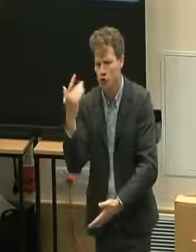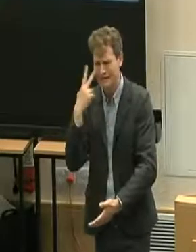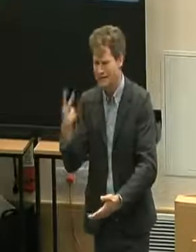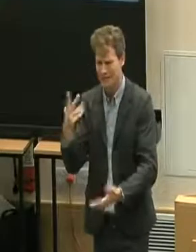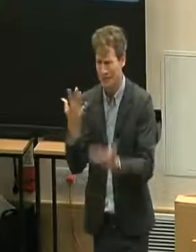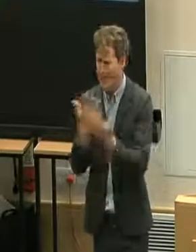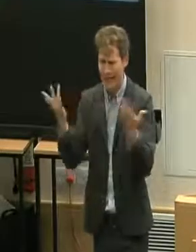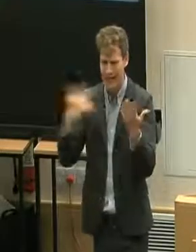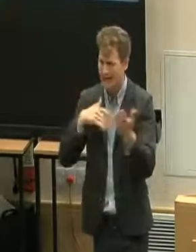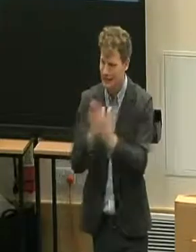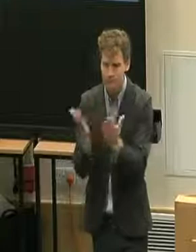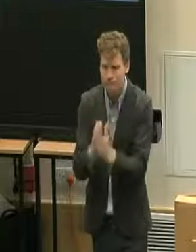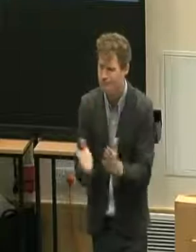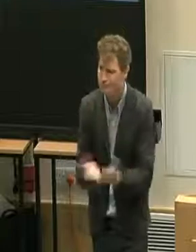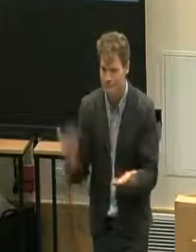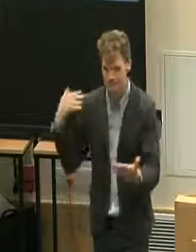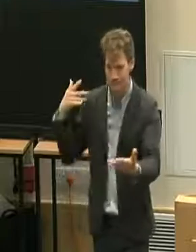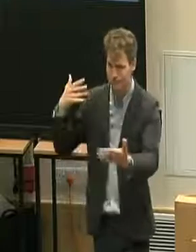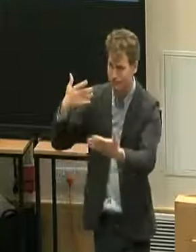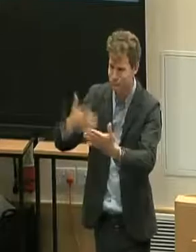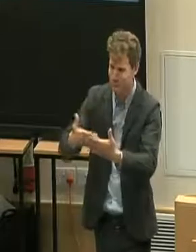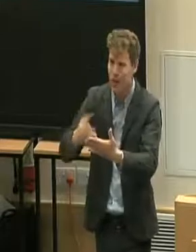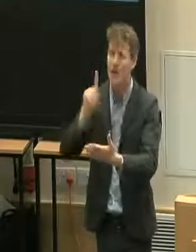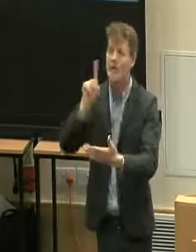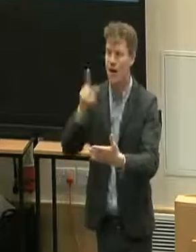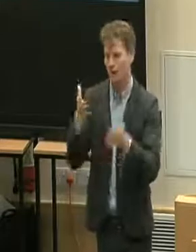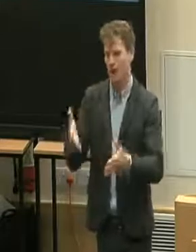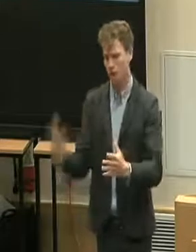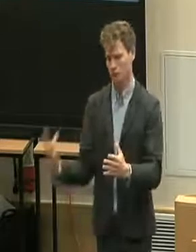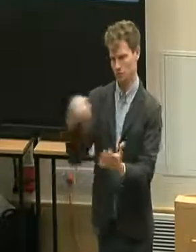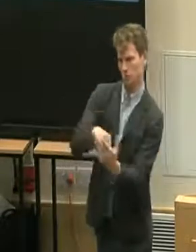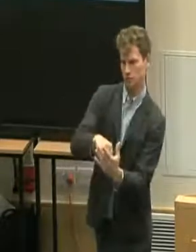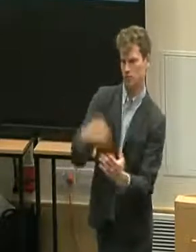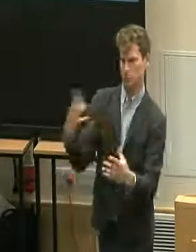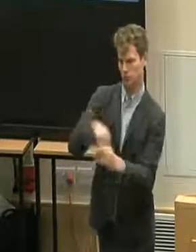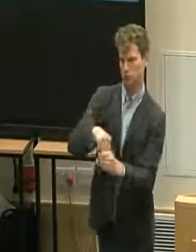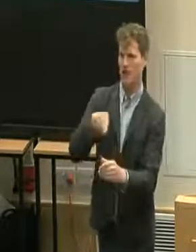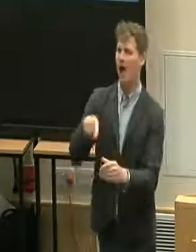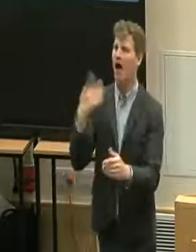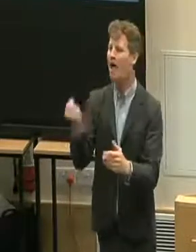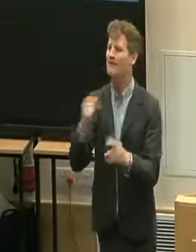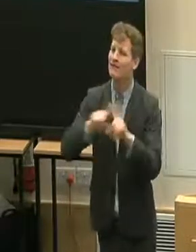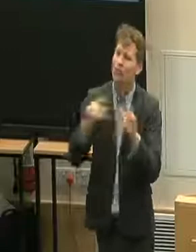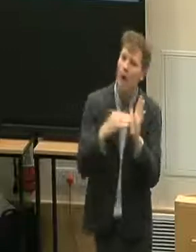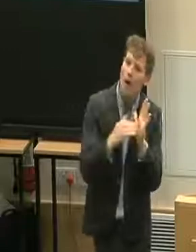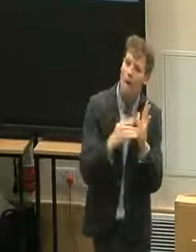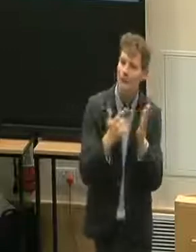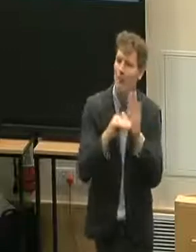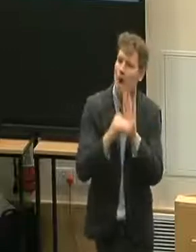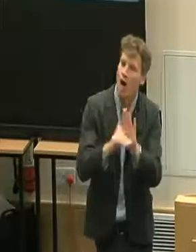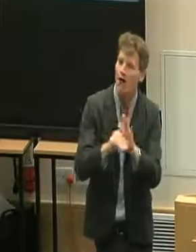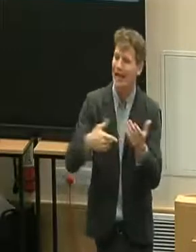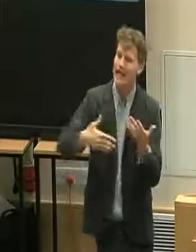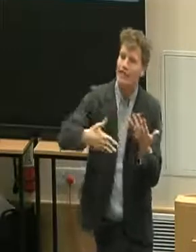this document. And the conceptualization goes by various names: social model, relational model, environmental model,